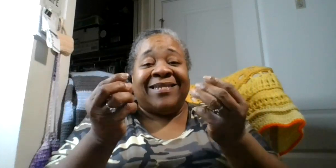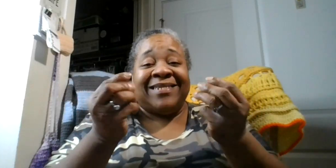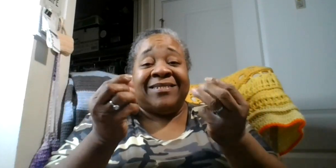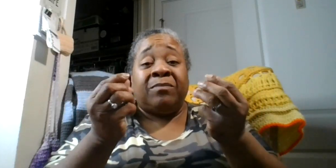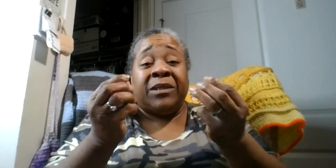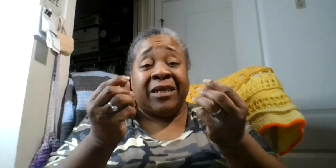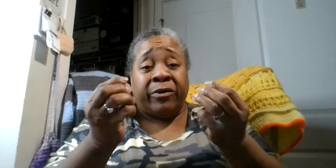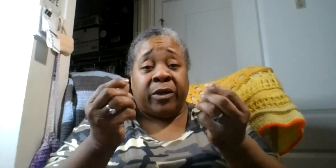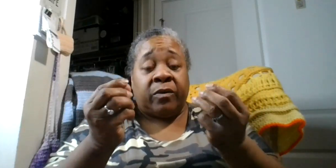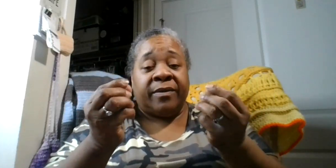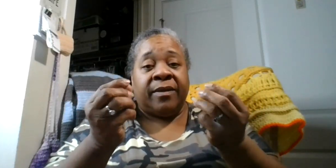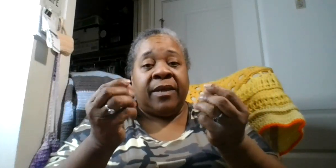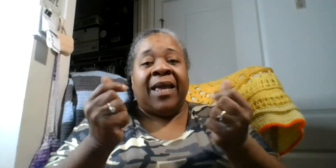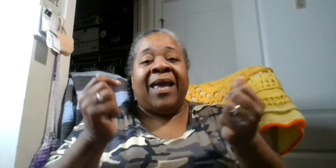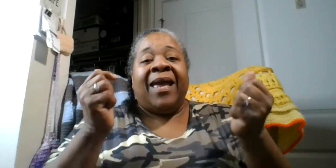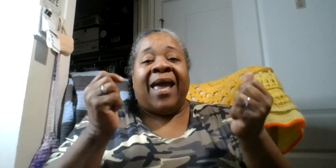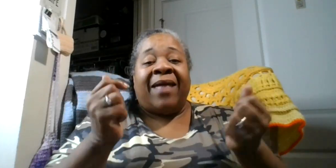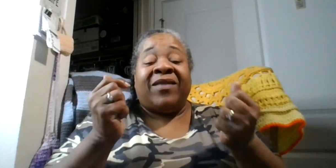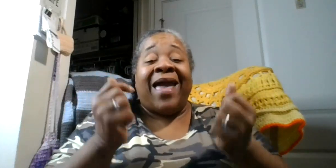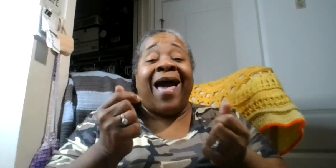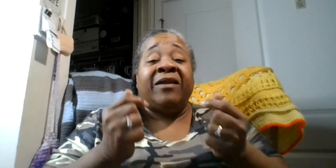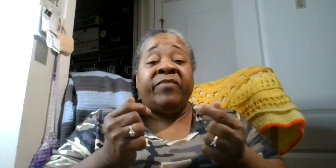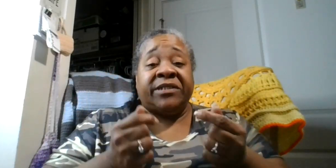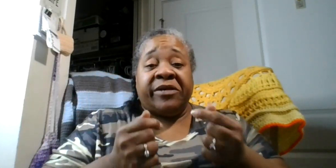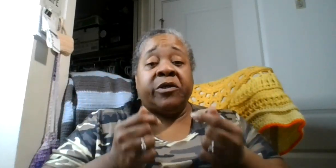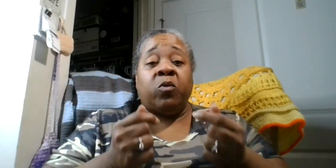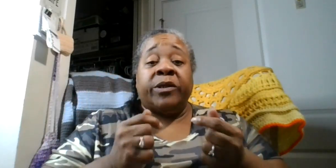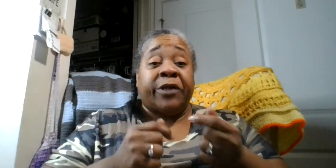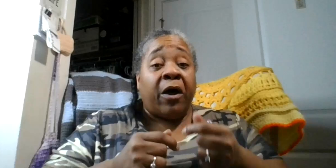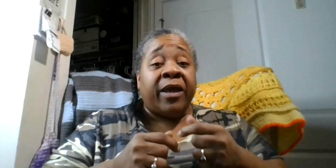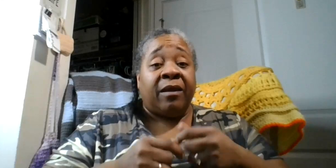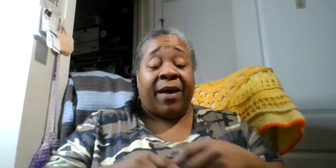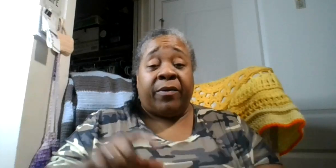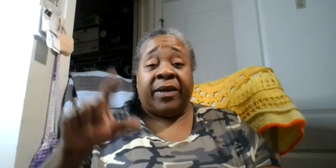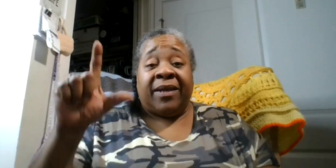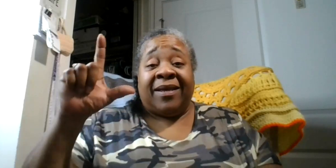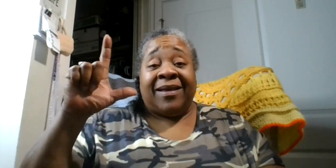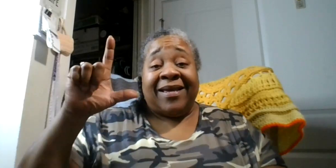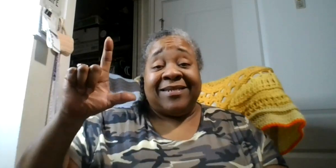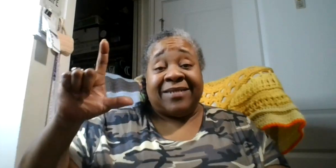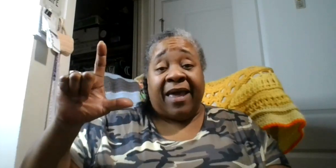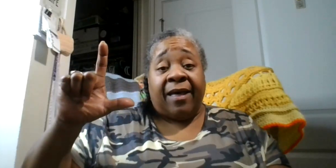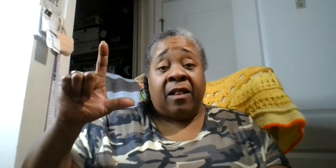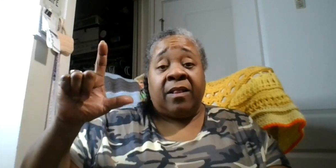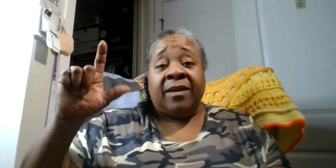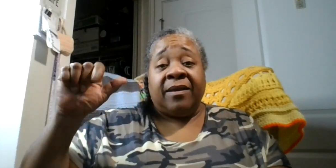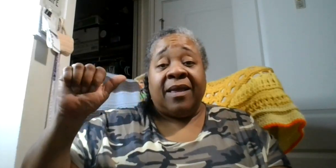is a material. And the kind of material we're talking about is L-A-C-E.